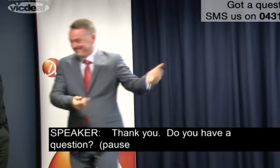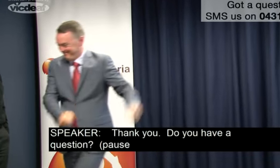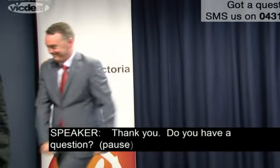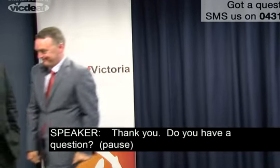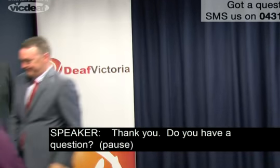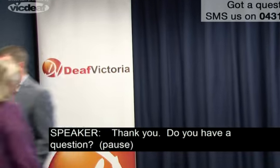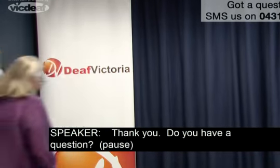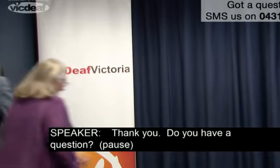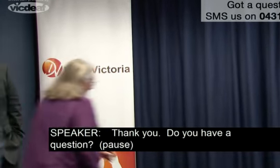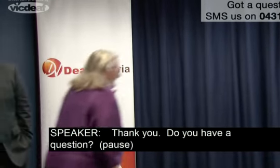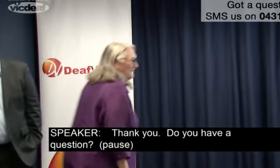Welcome, Anne.